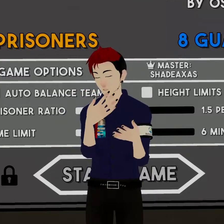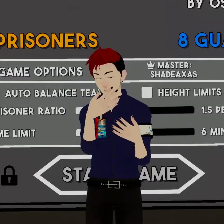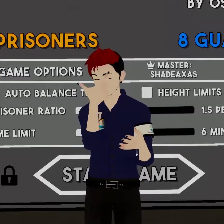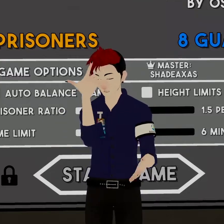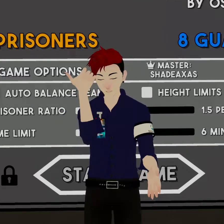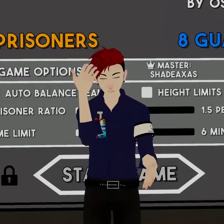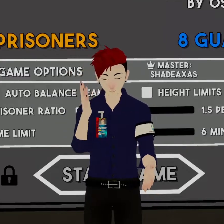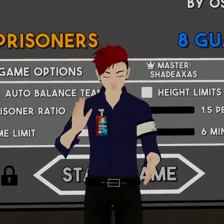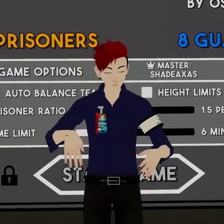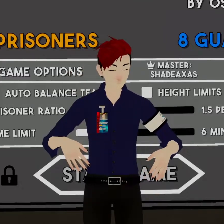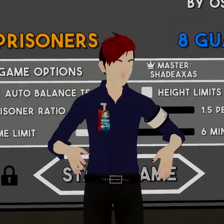easy because I don't know